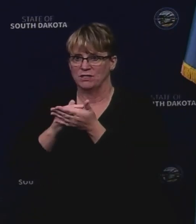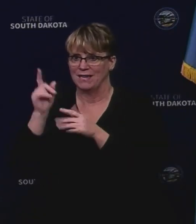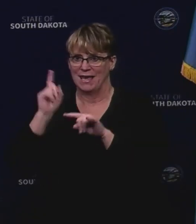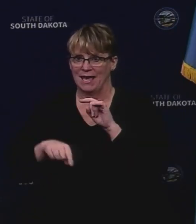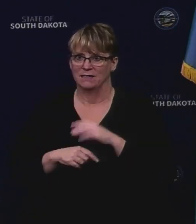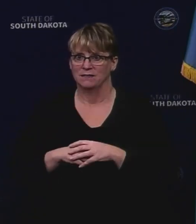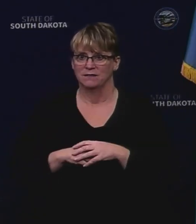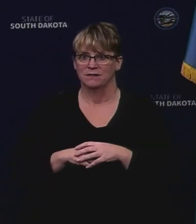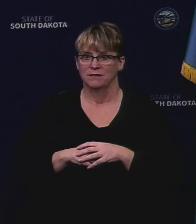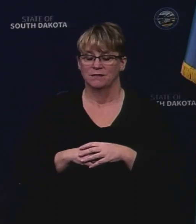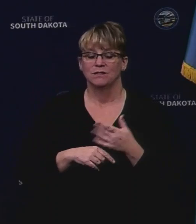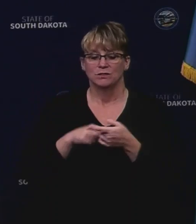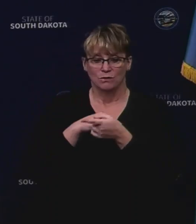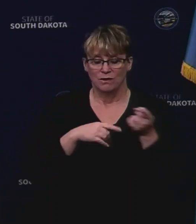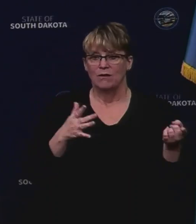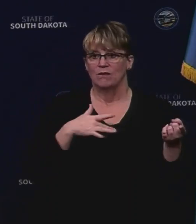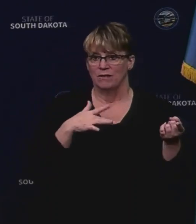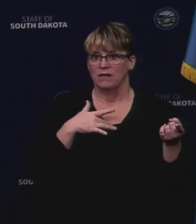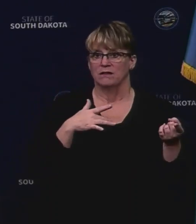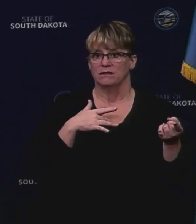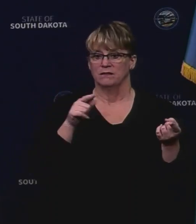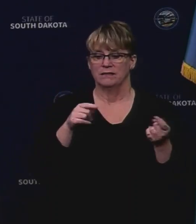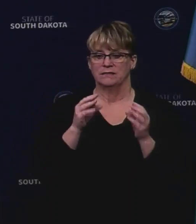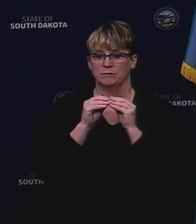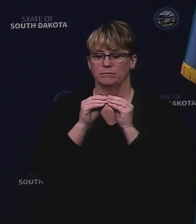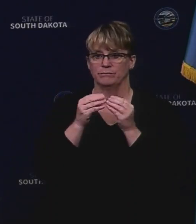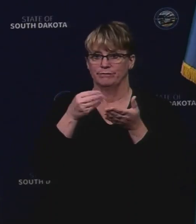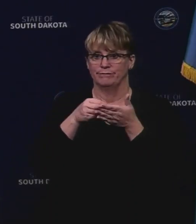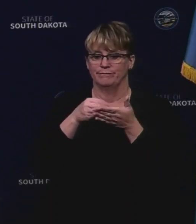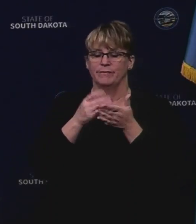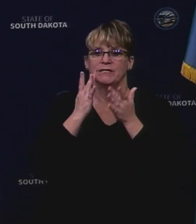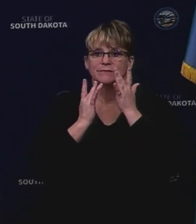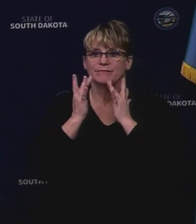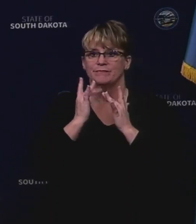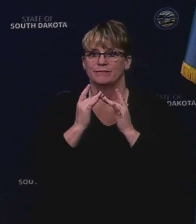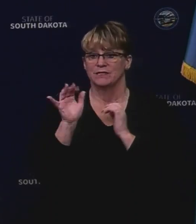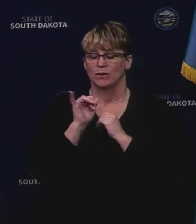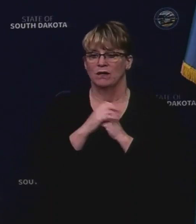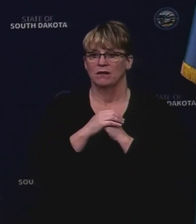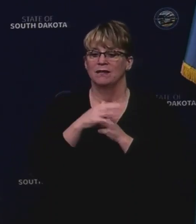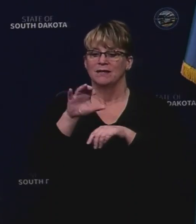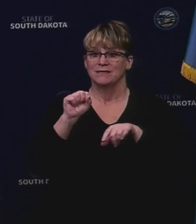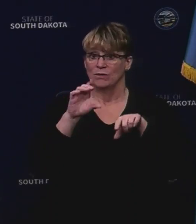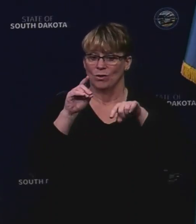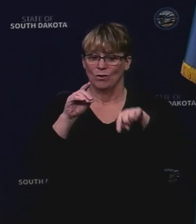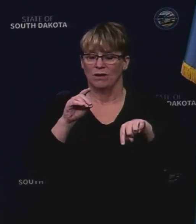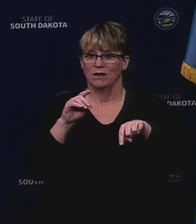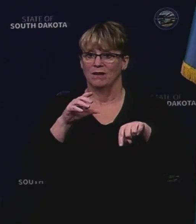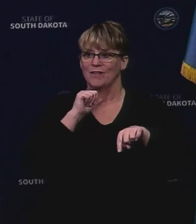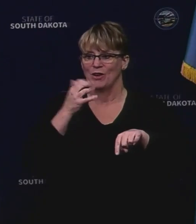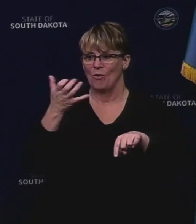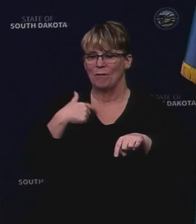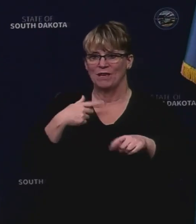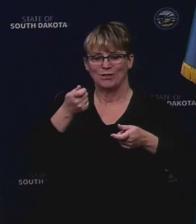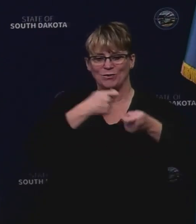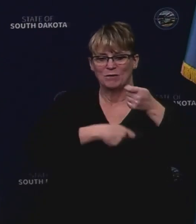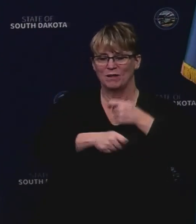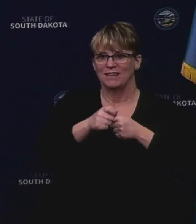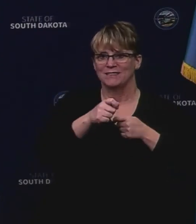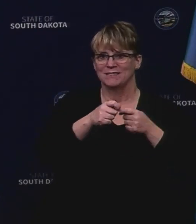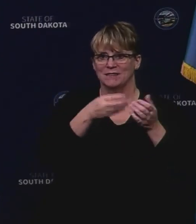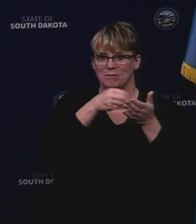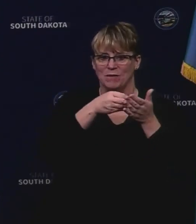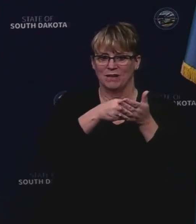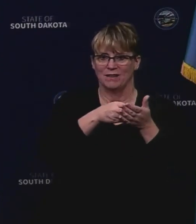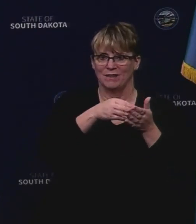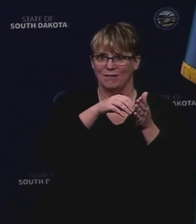So they're going to feel this pinch as well. Now, this is South Dakota. Really, what they're telling me is that they don't want me to replace revenue loss.